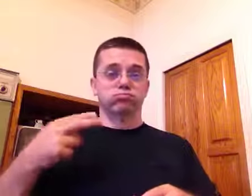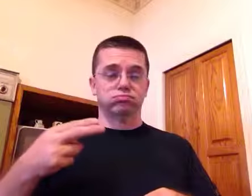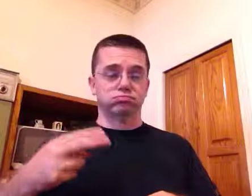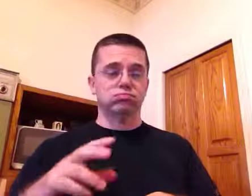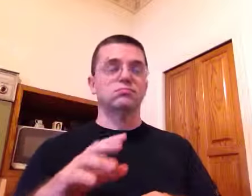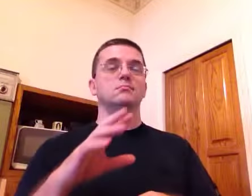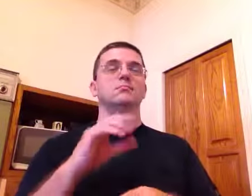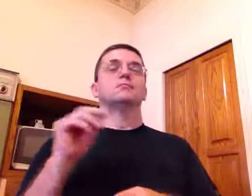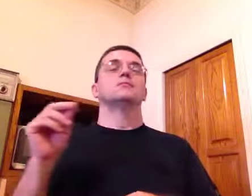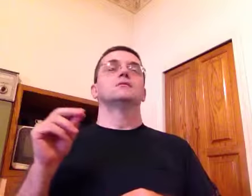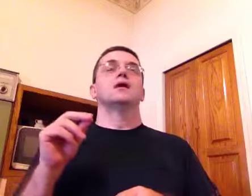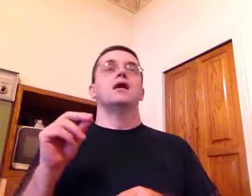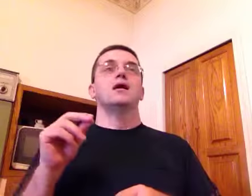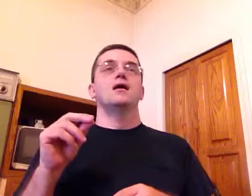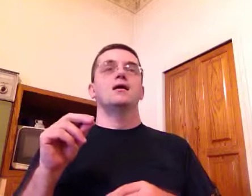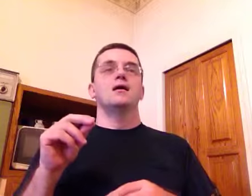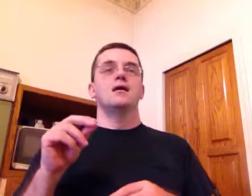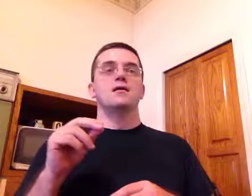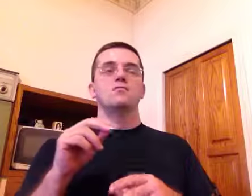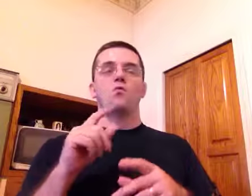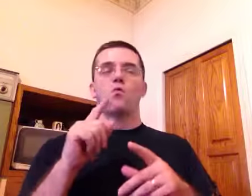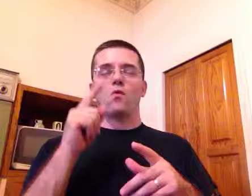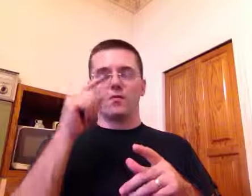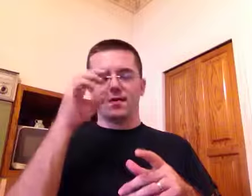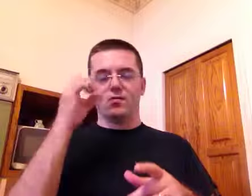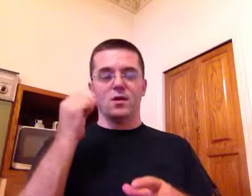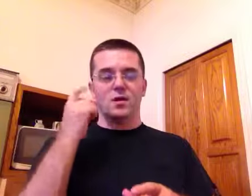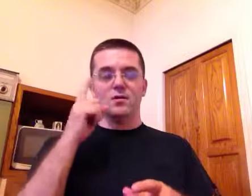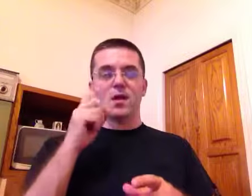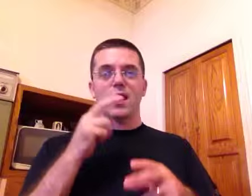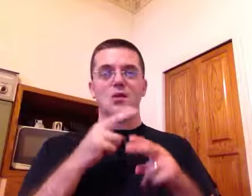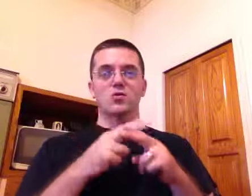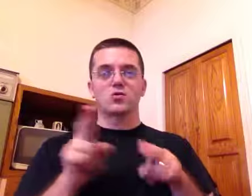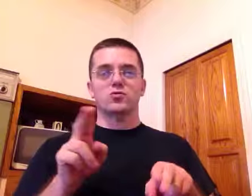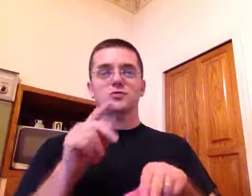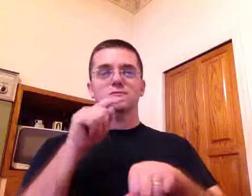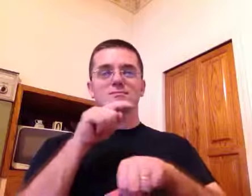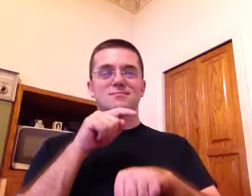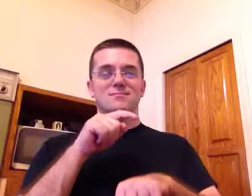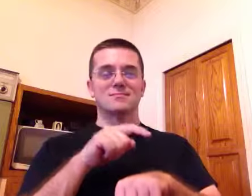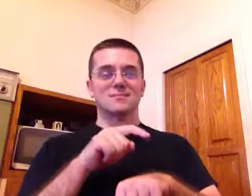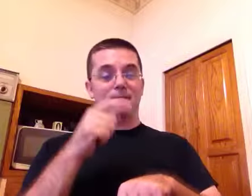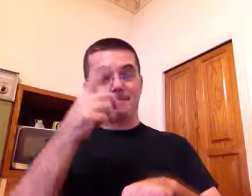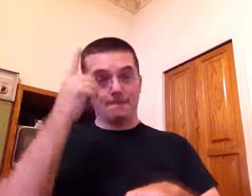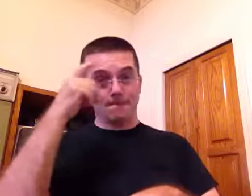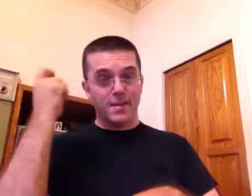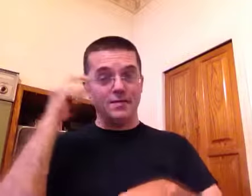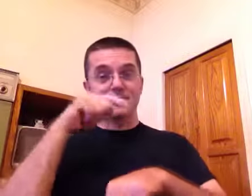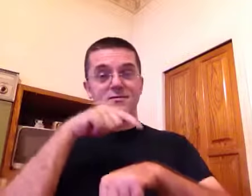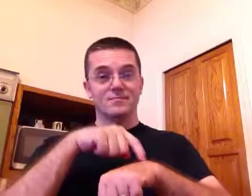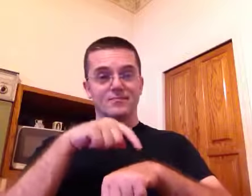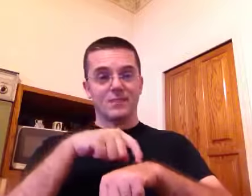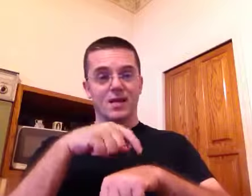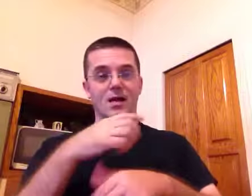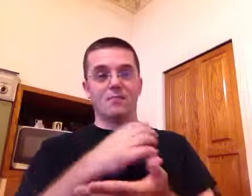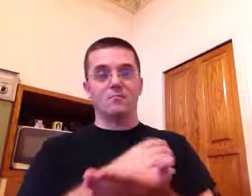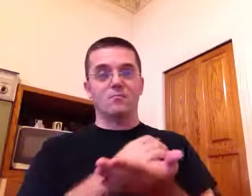found is that we needed to shorten the class time period and shorten the number of weeks. So we've